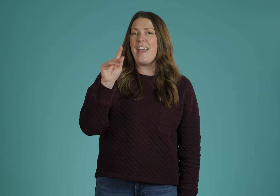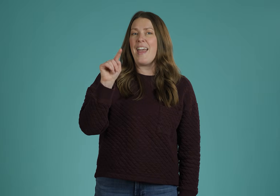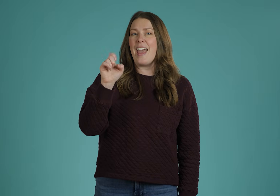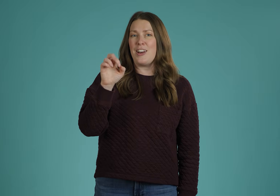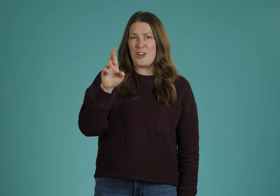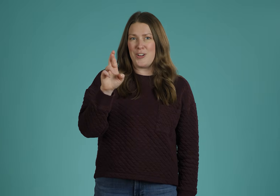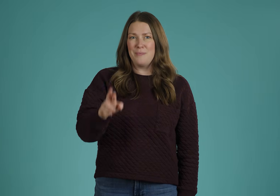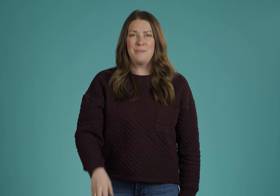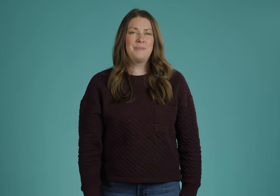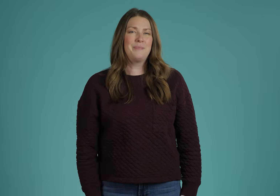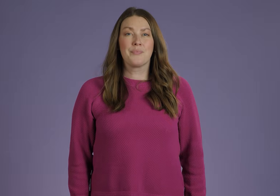Editor.